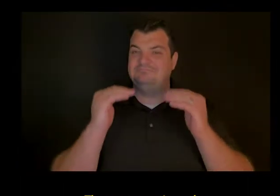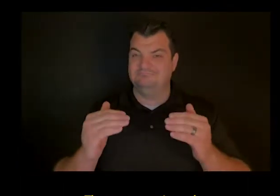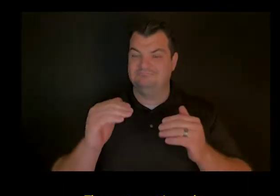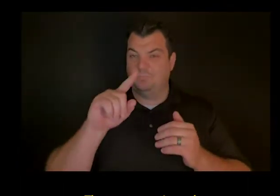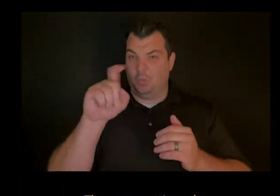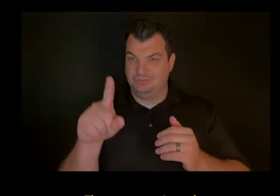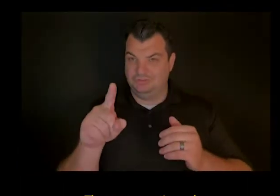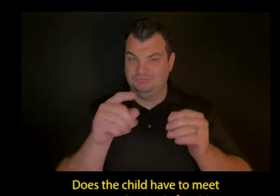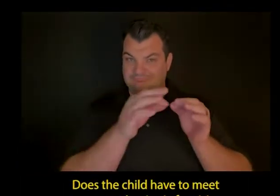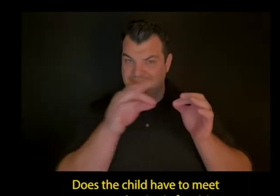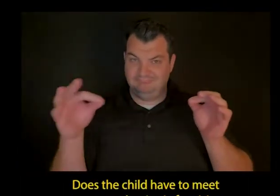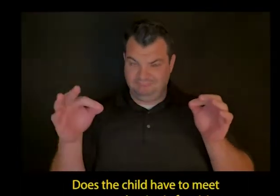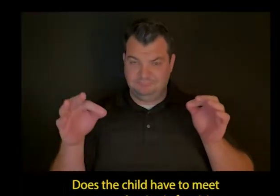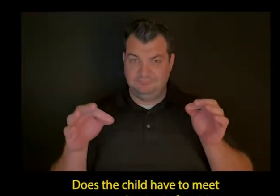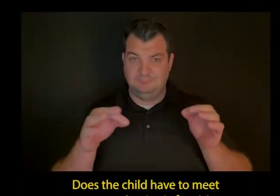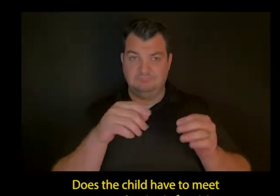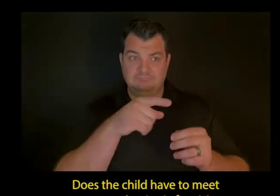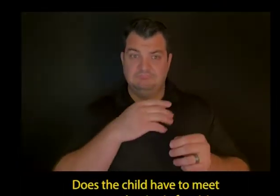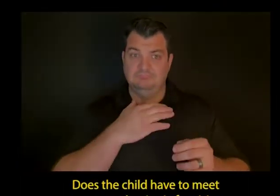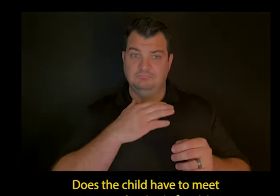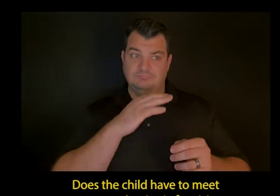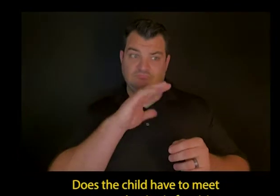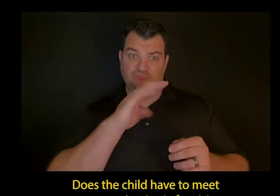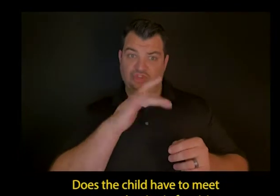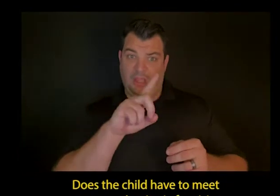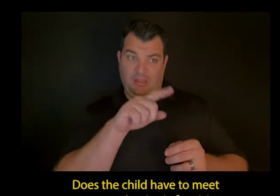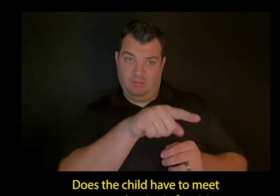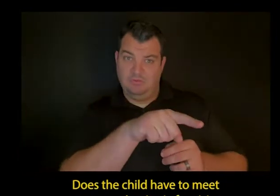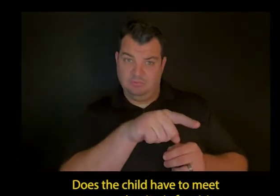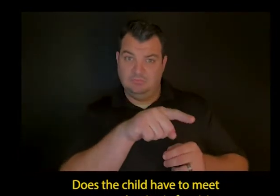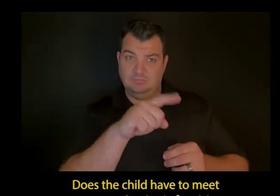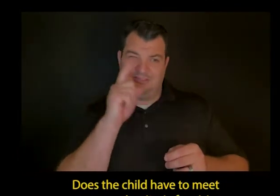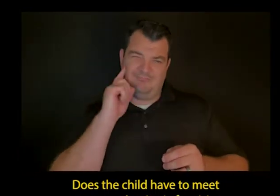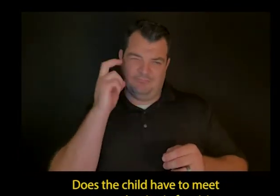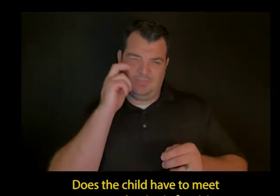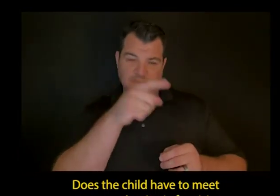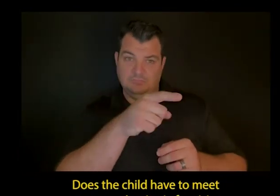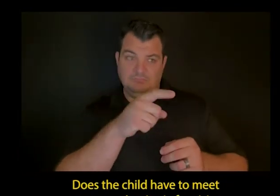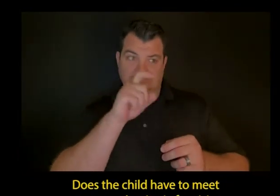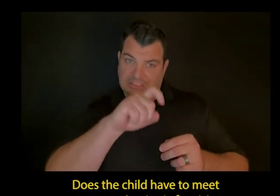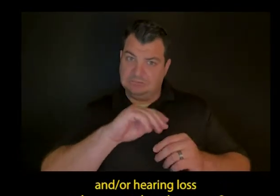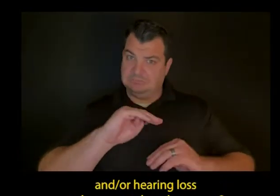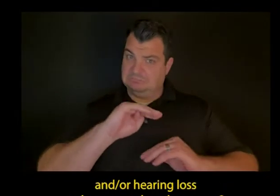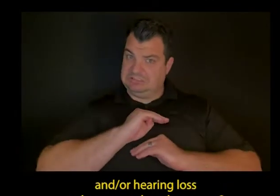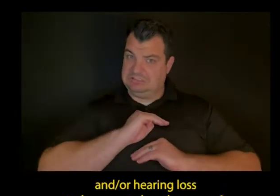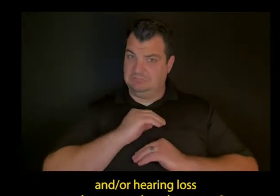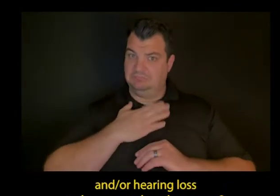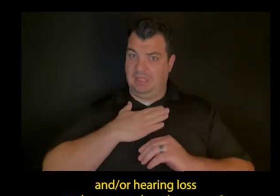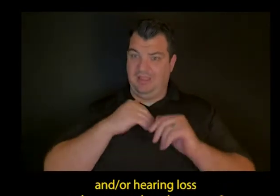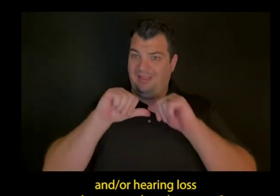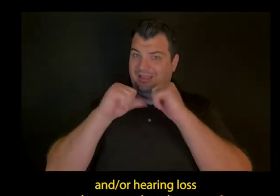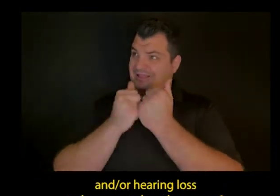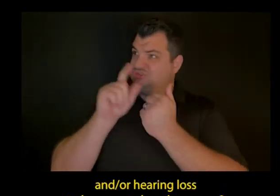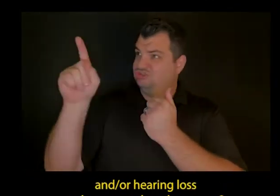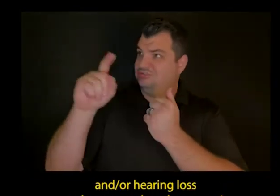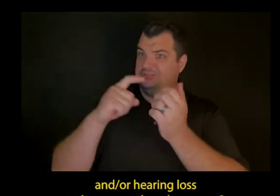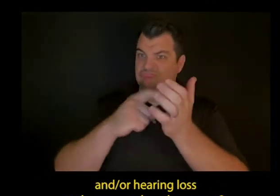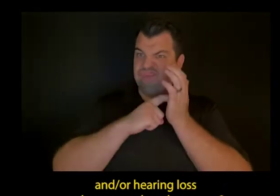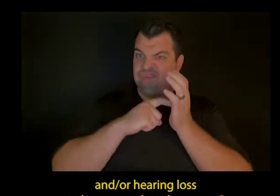The next question asks, does a child have to meet my agency's criteria for vision and/or hearing loss to be reported on the